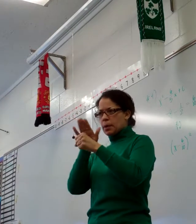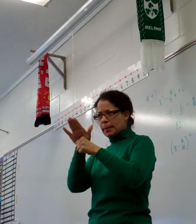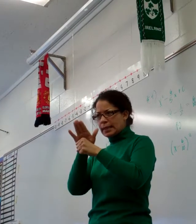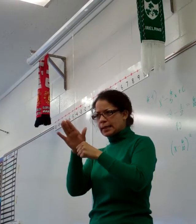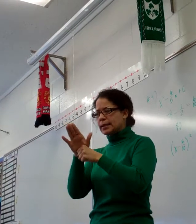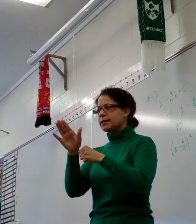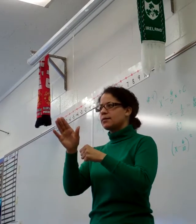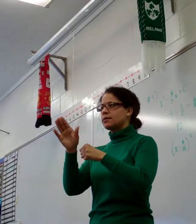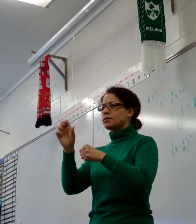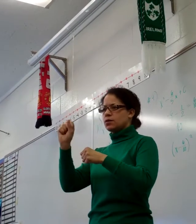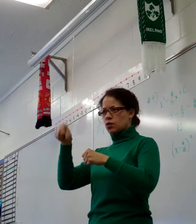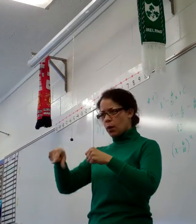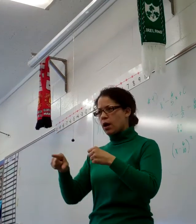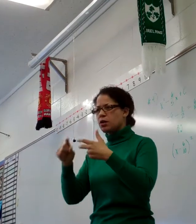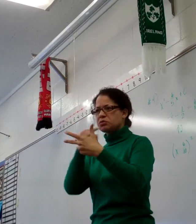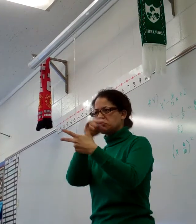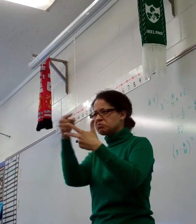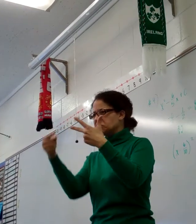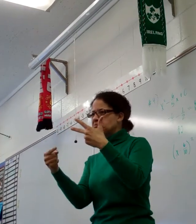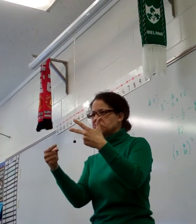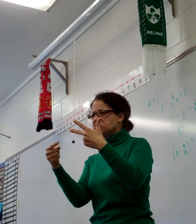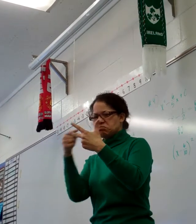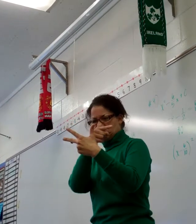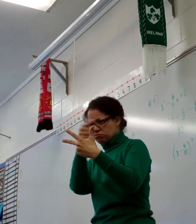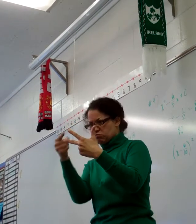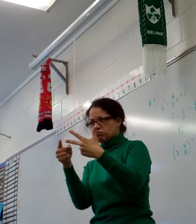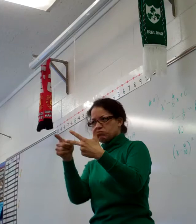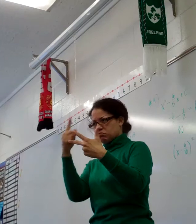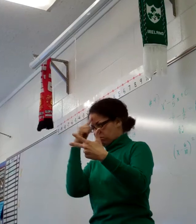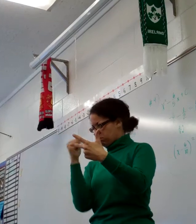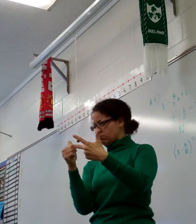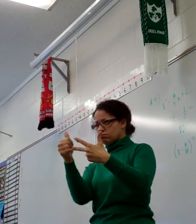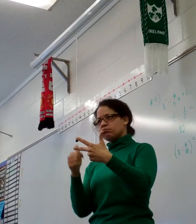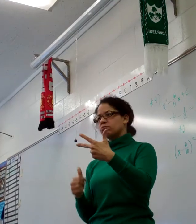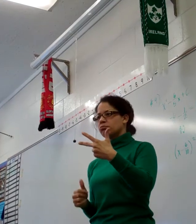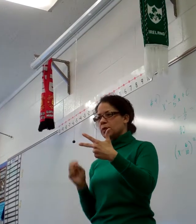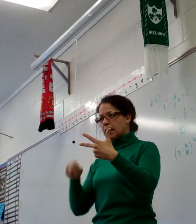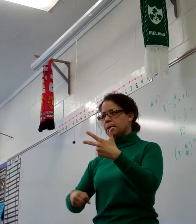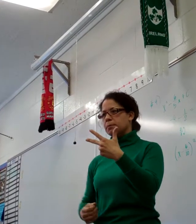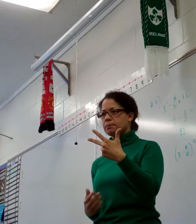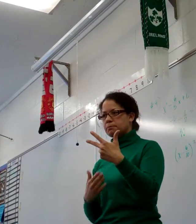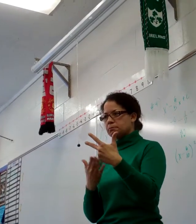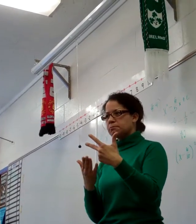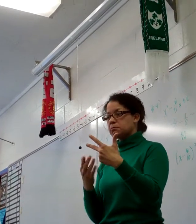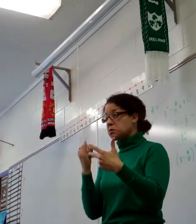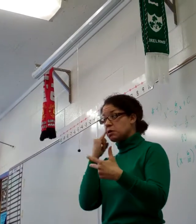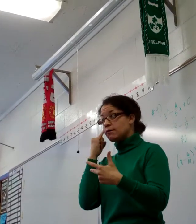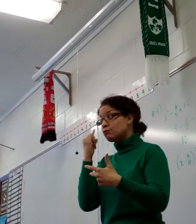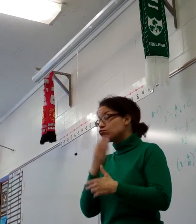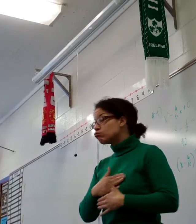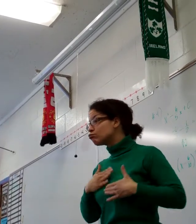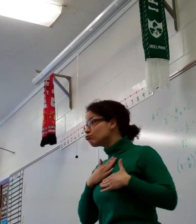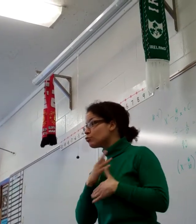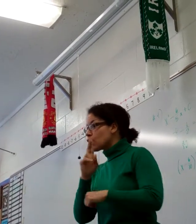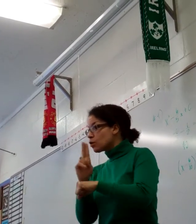and the quadratic formula. You can use any of those down here. If you really like the quadratic formula and you want to use that, you can use that every